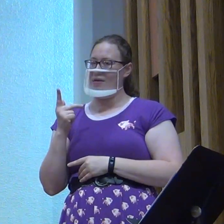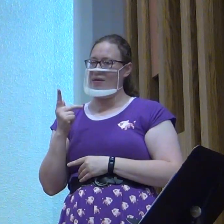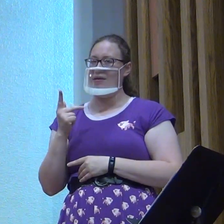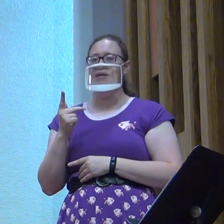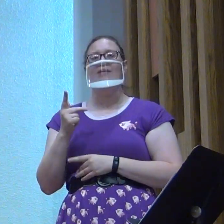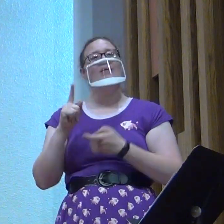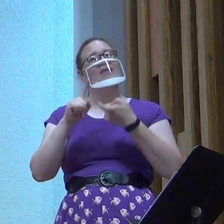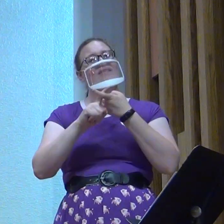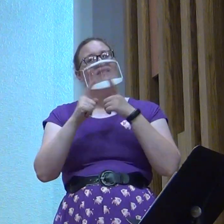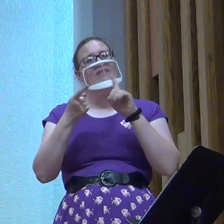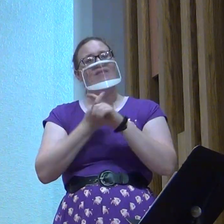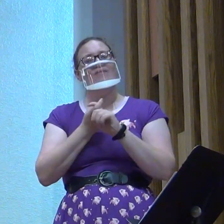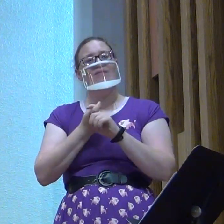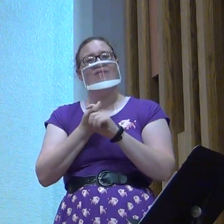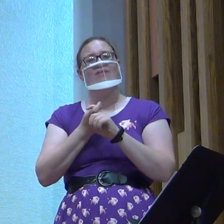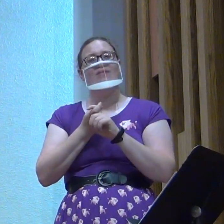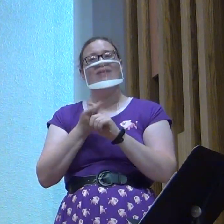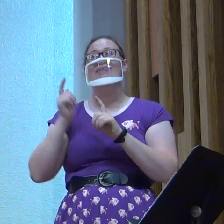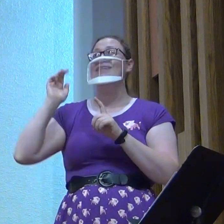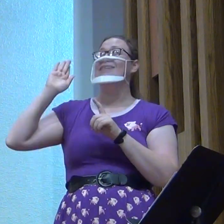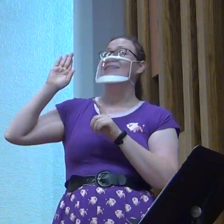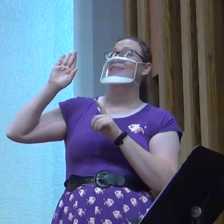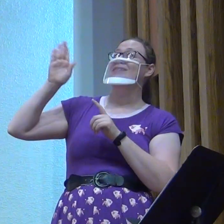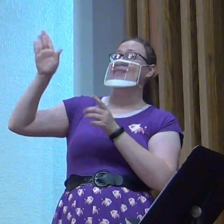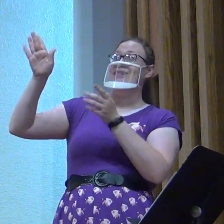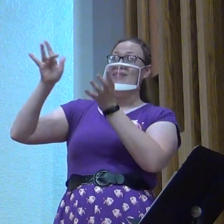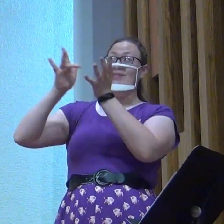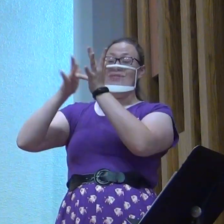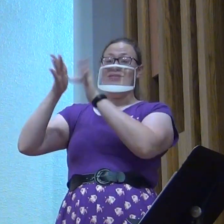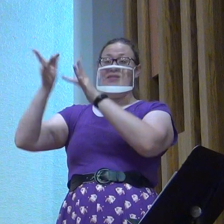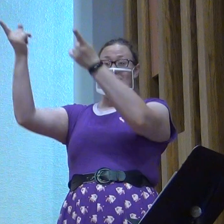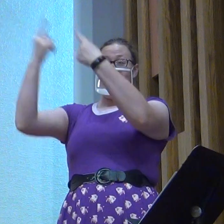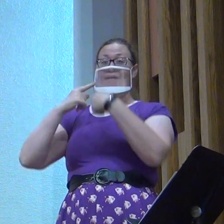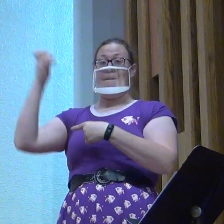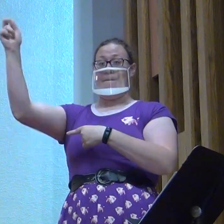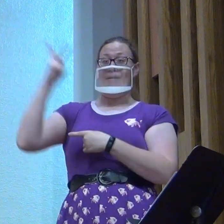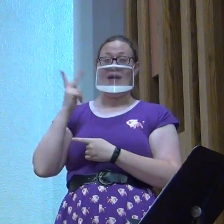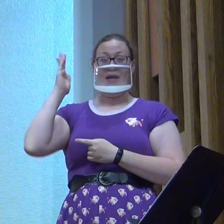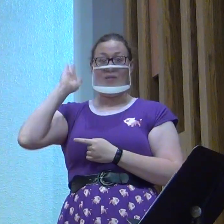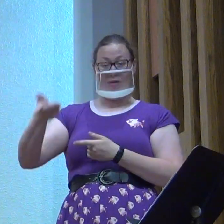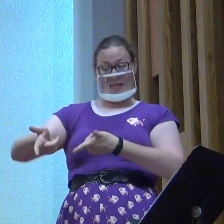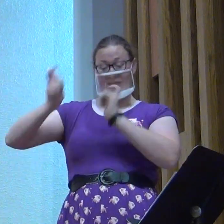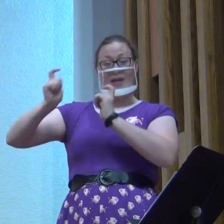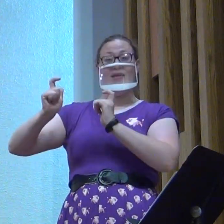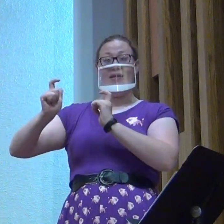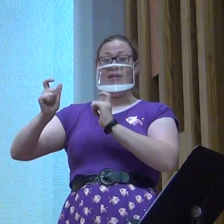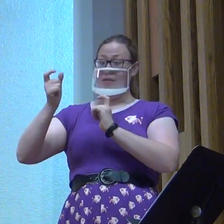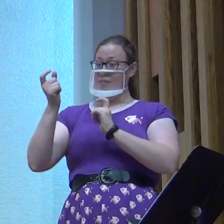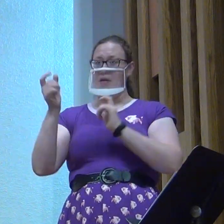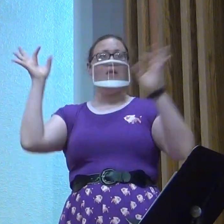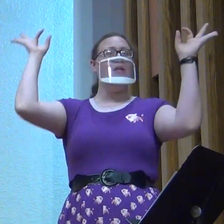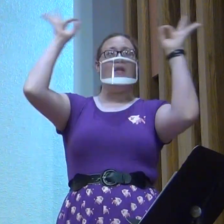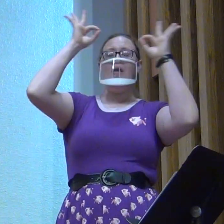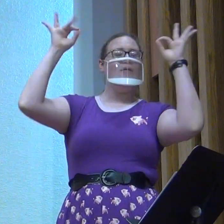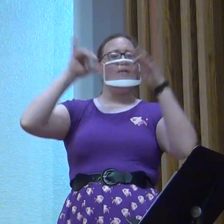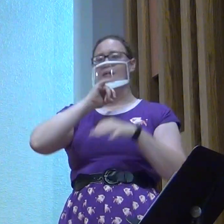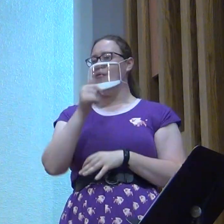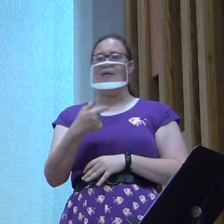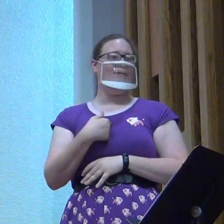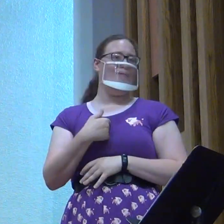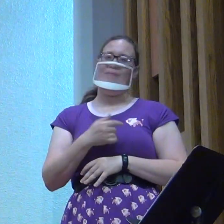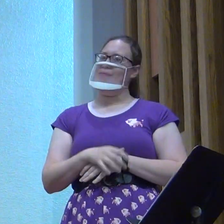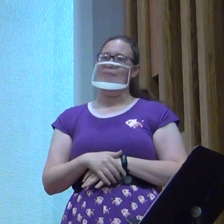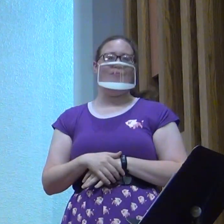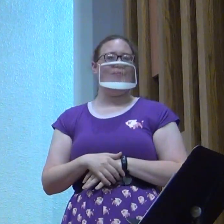Friends, the kingdom of God will come suddenly, but not unexpectedly. Now, way back